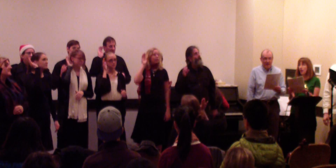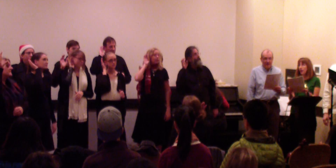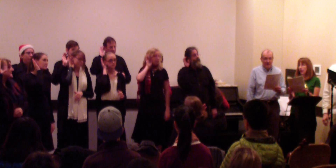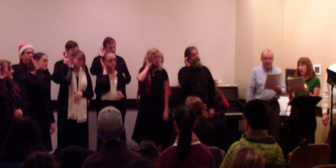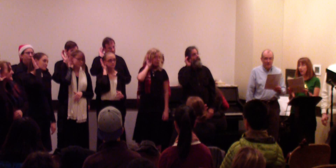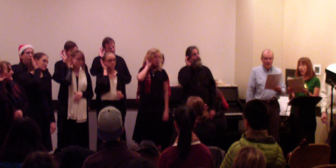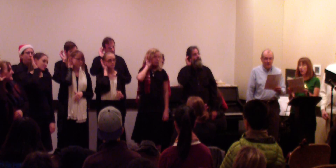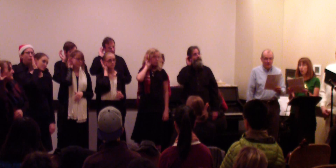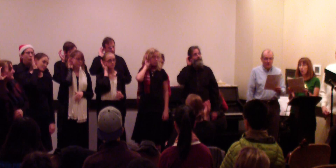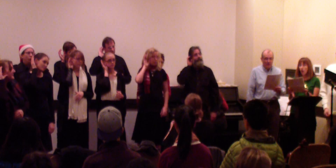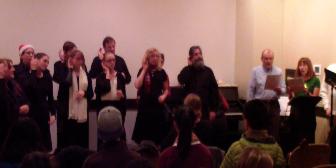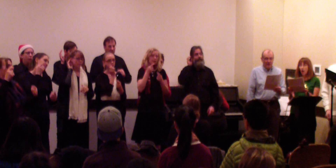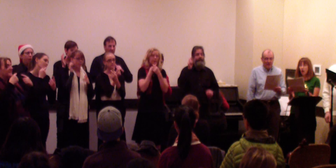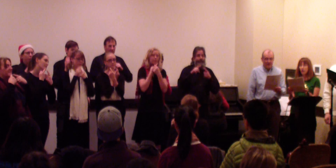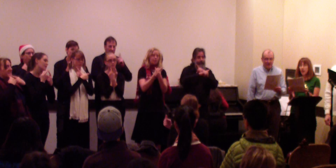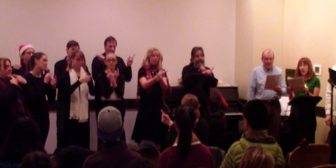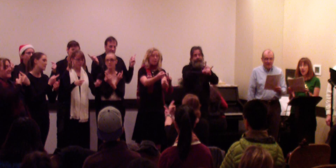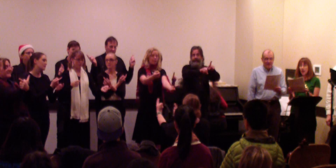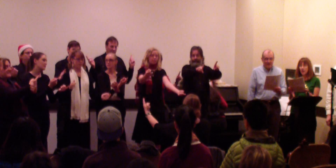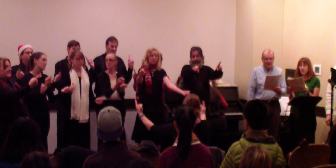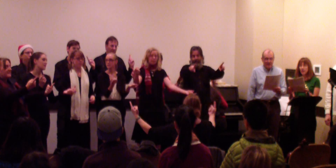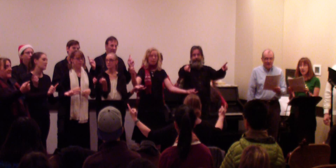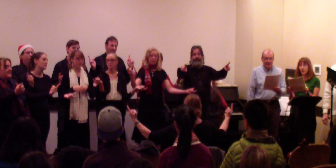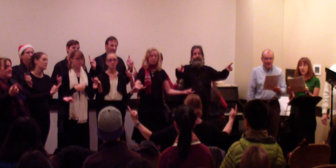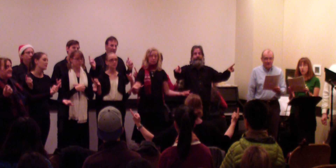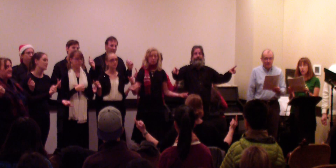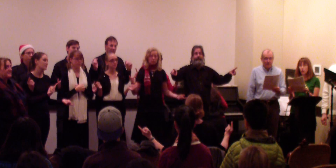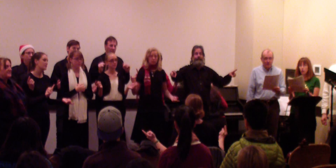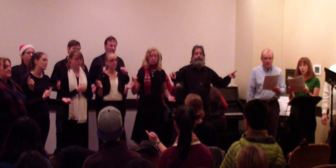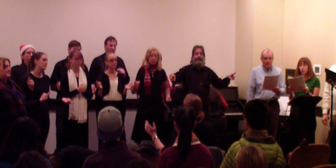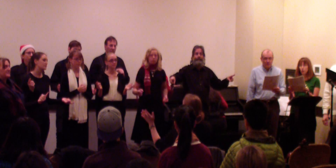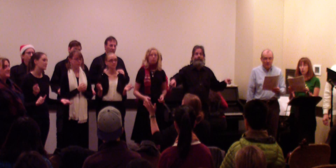ringing. Hear what they say to you.